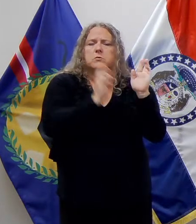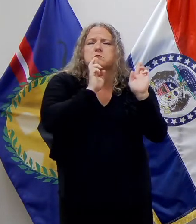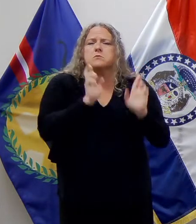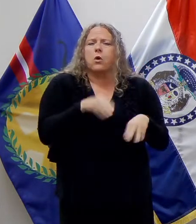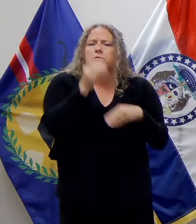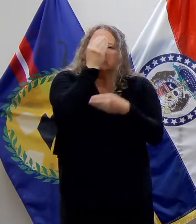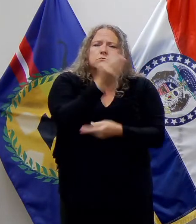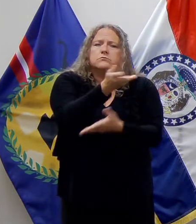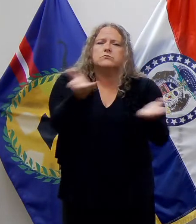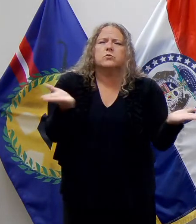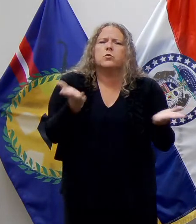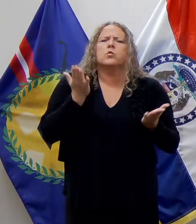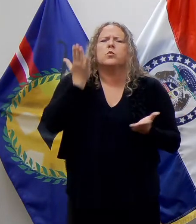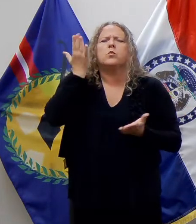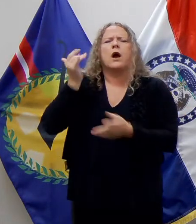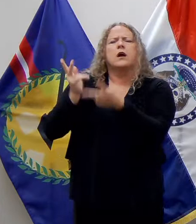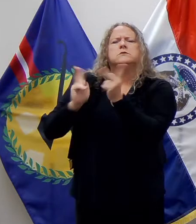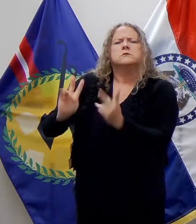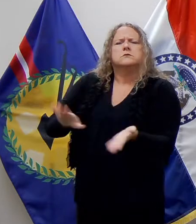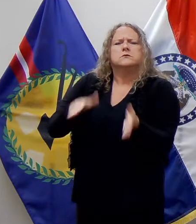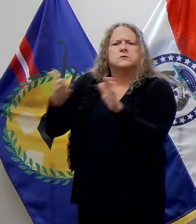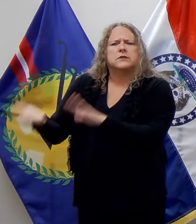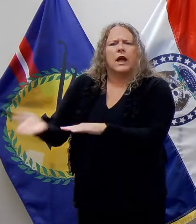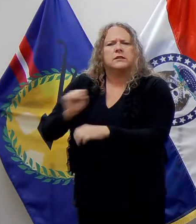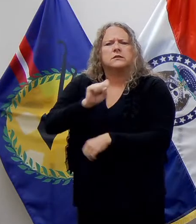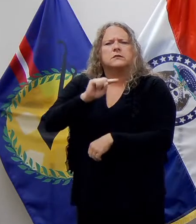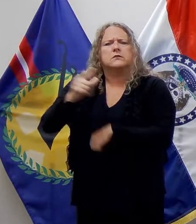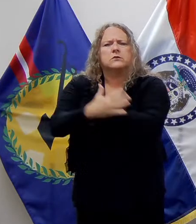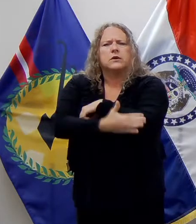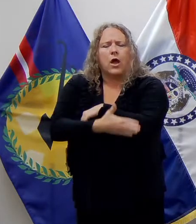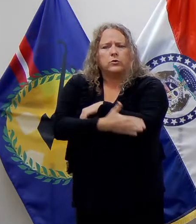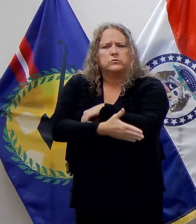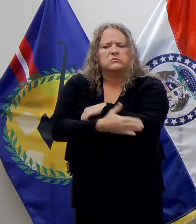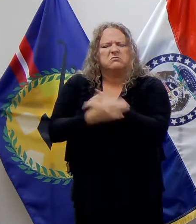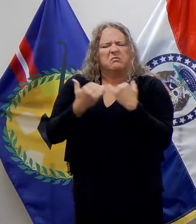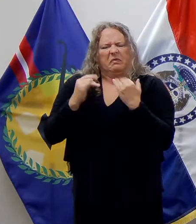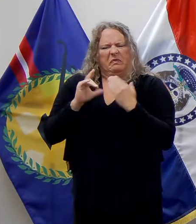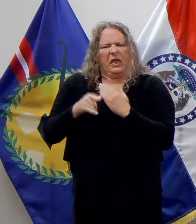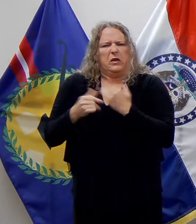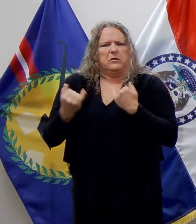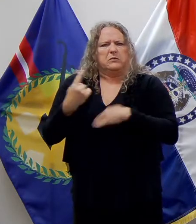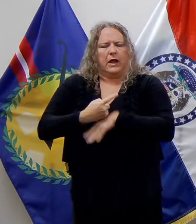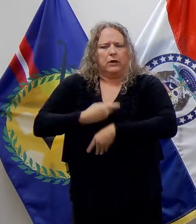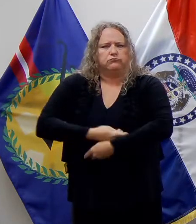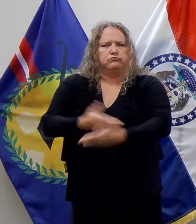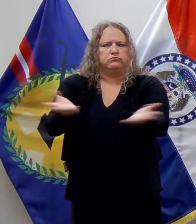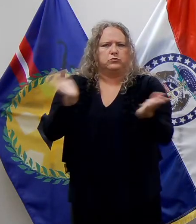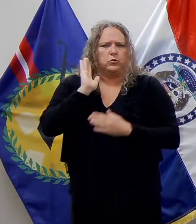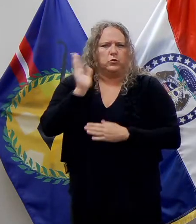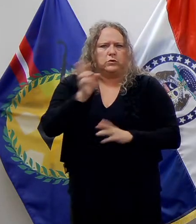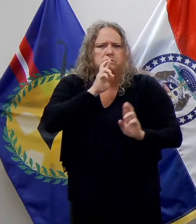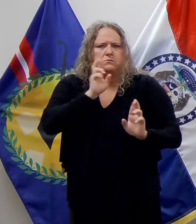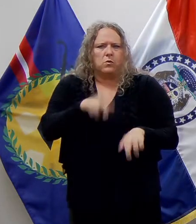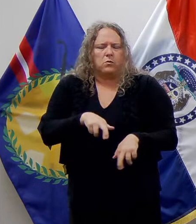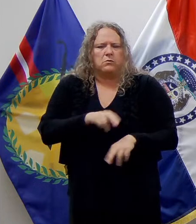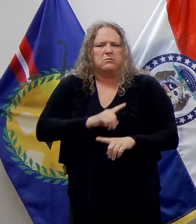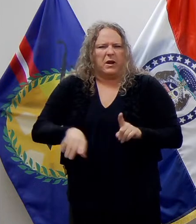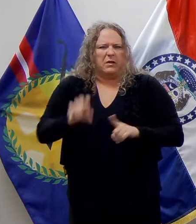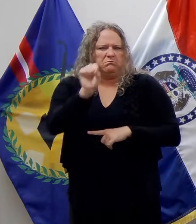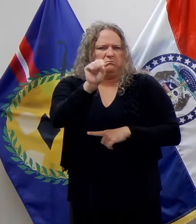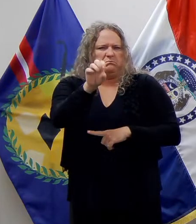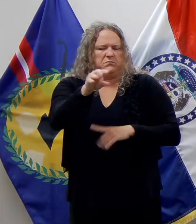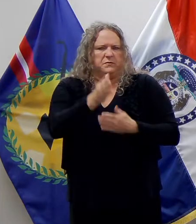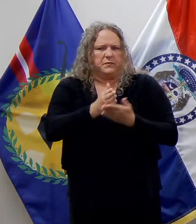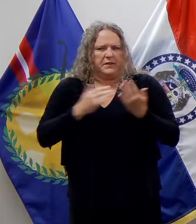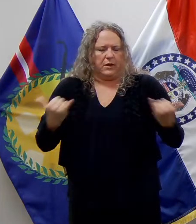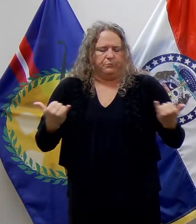County. The report for 2020 will be released later today, but I'd like to share some of those details with you now.